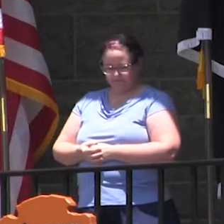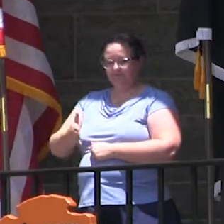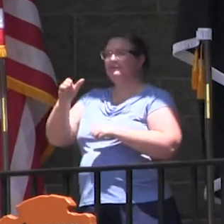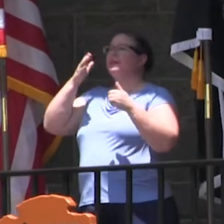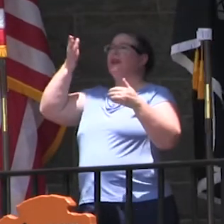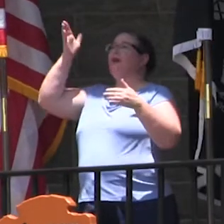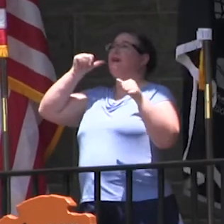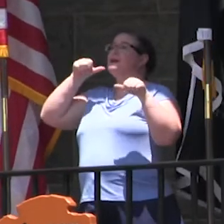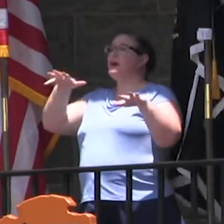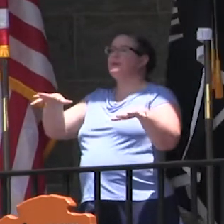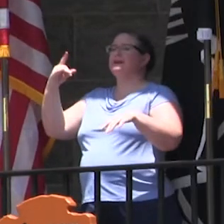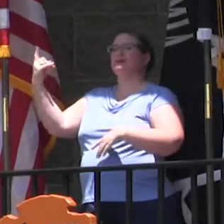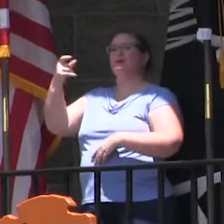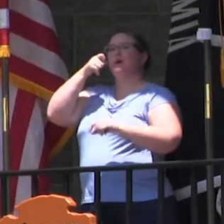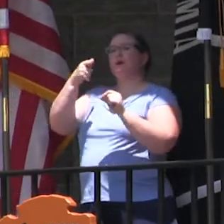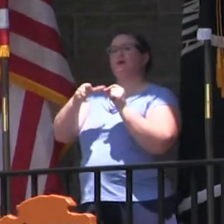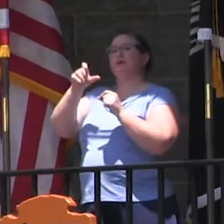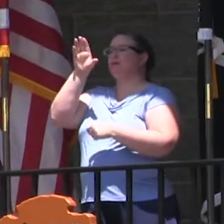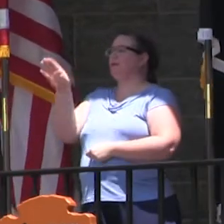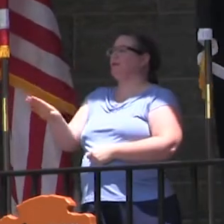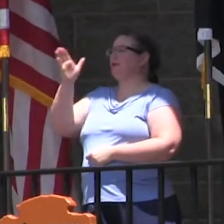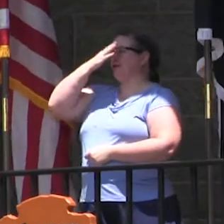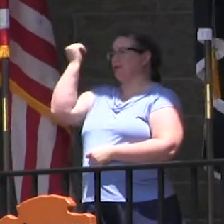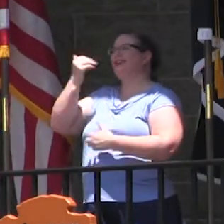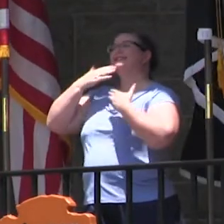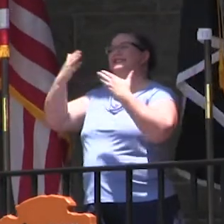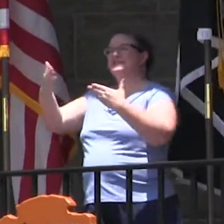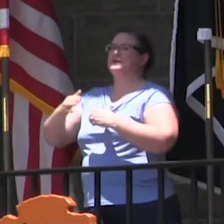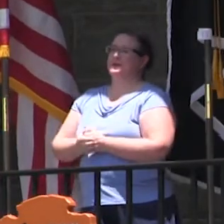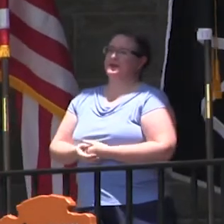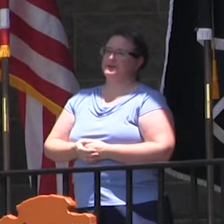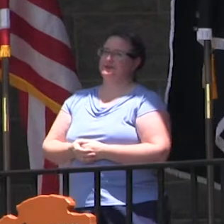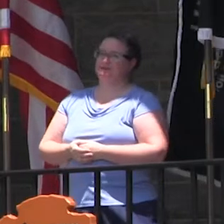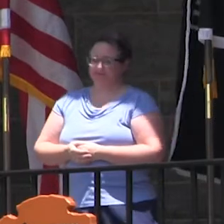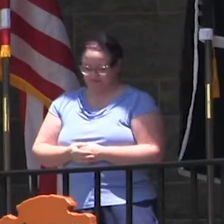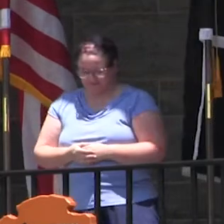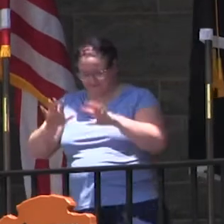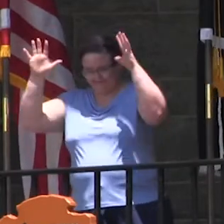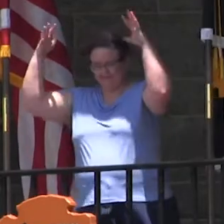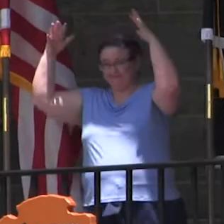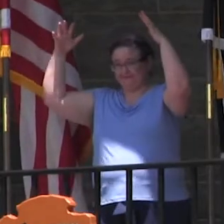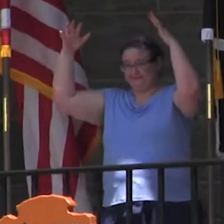God bless you. Always remember, never forget. Thank you very much.